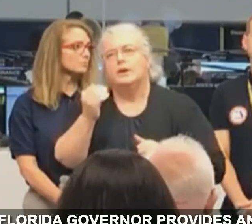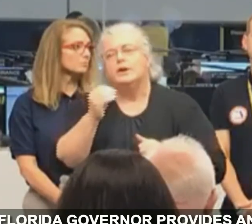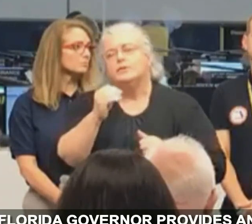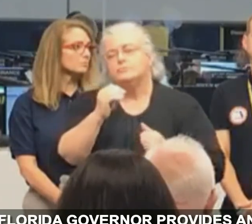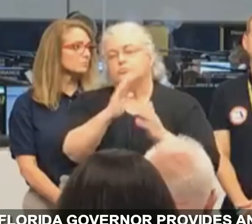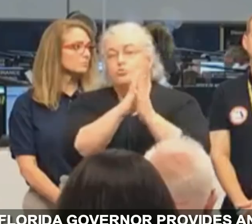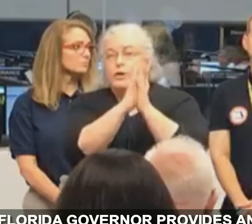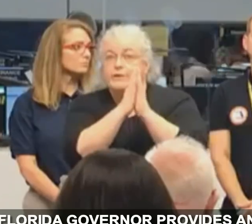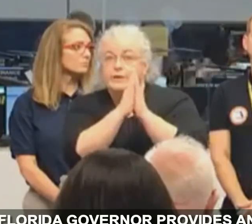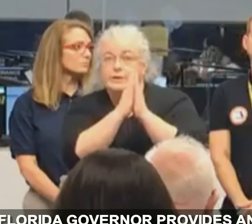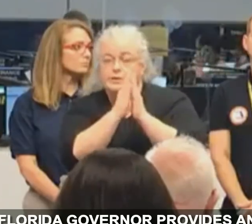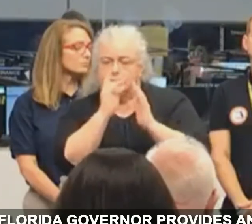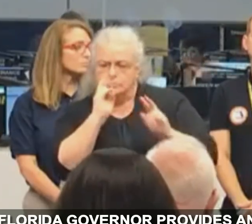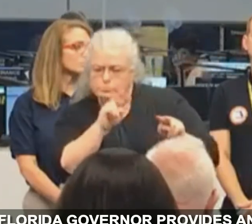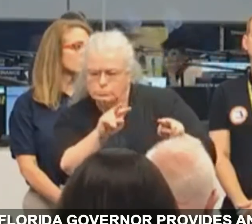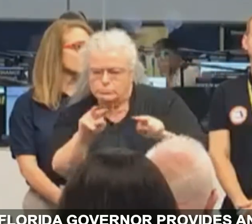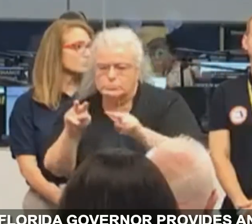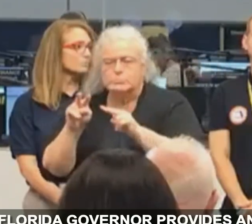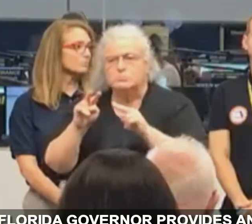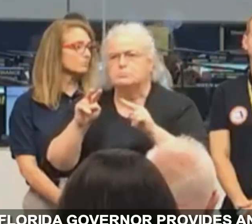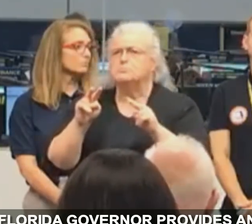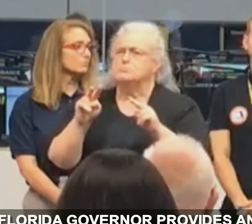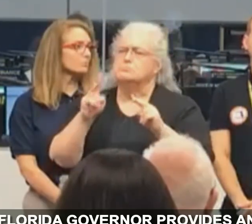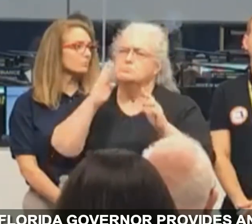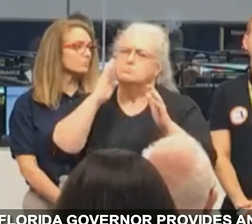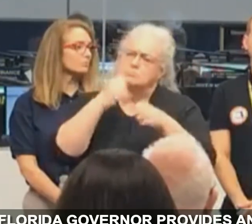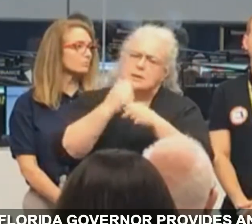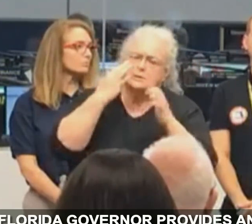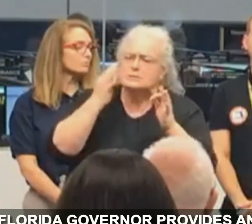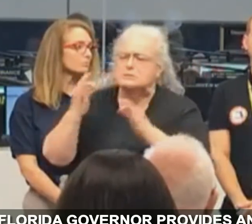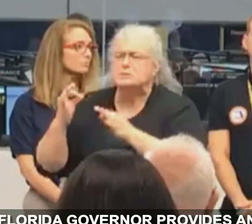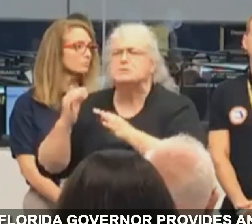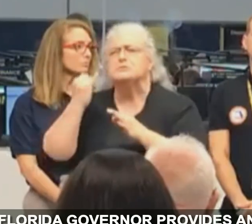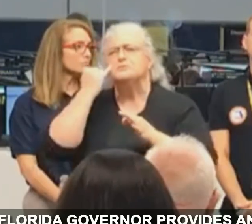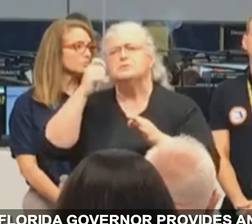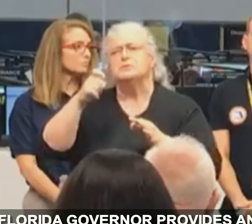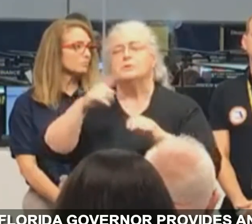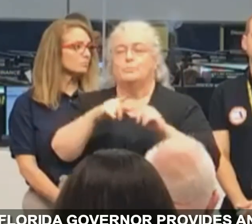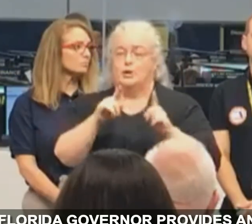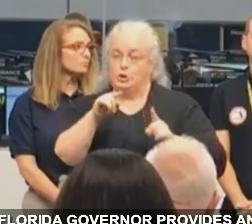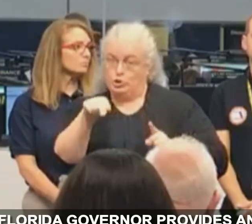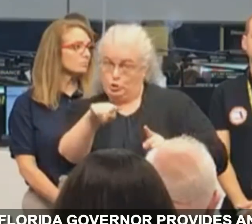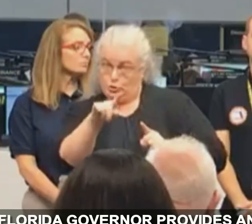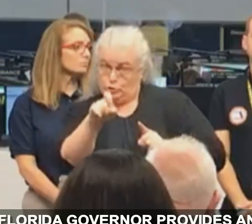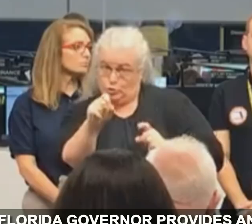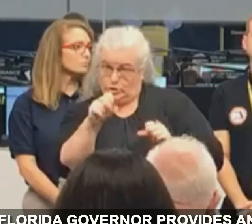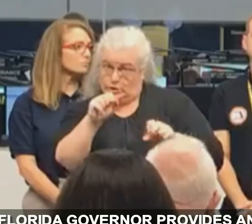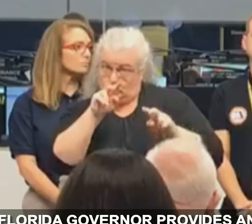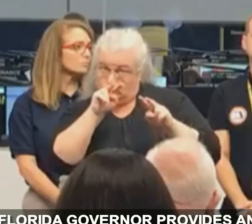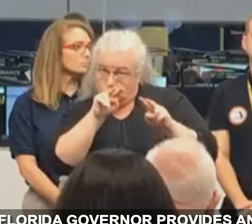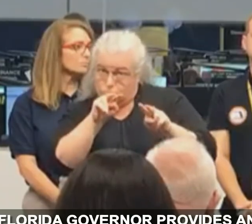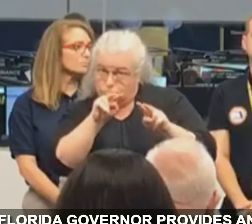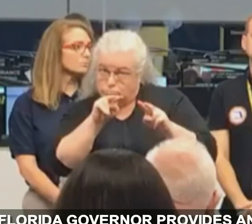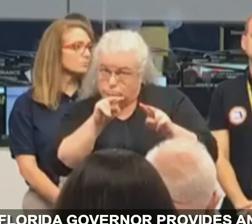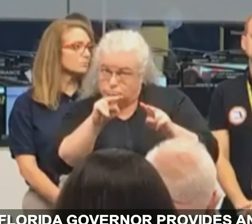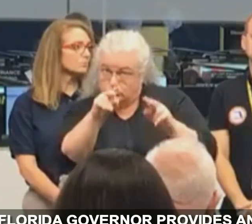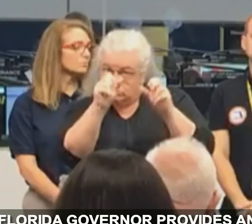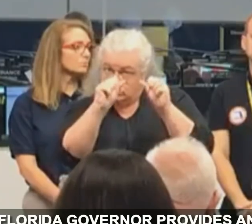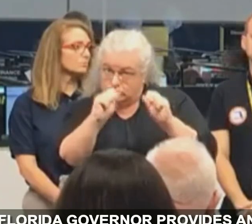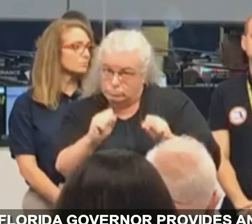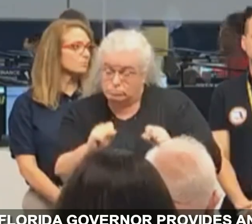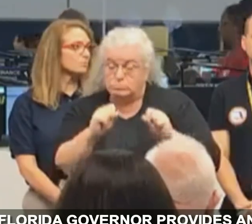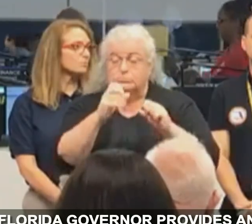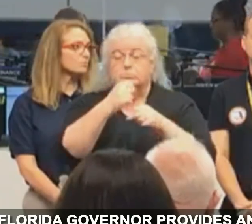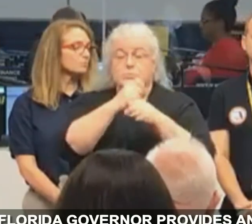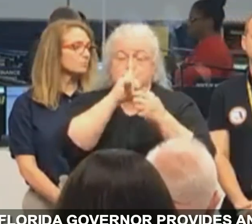take action as is necessary. But everyone should continue to monitor the storm and follow the direction from your